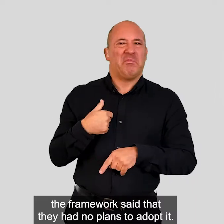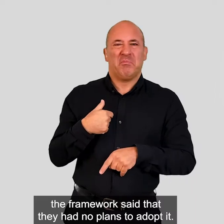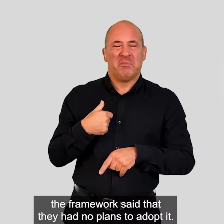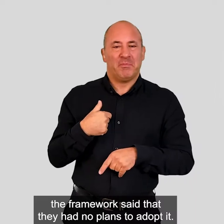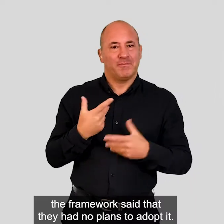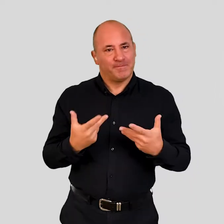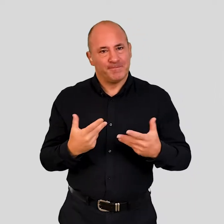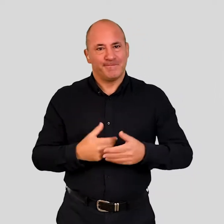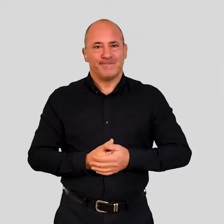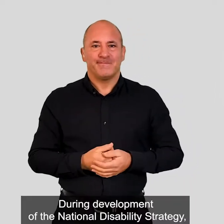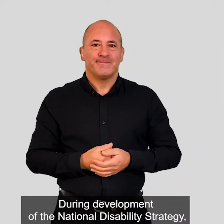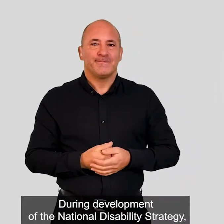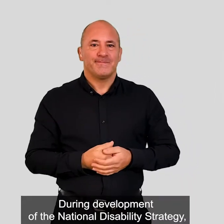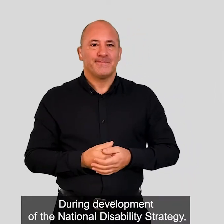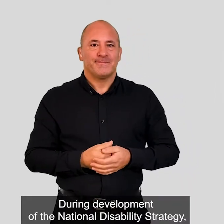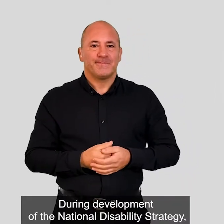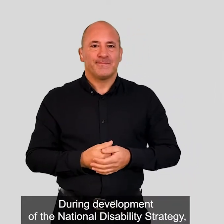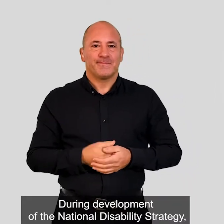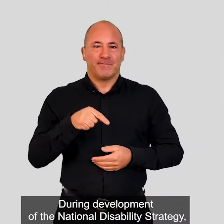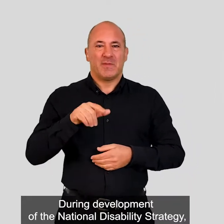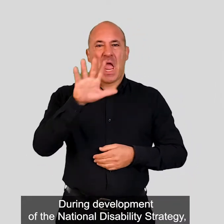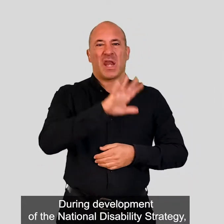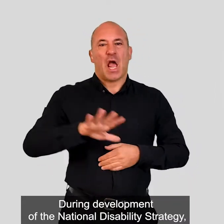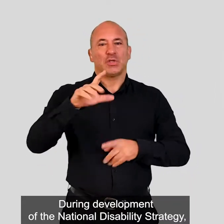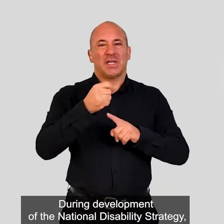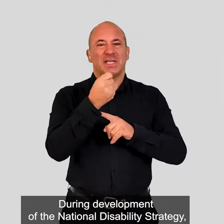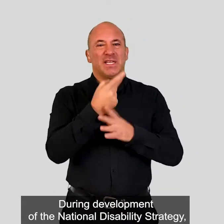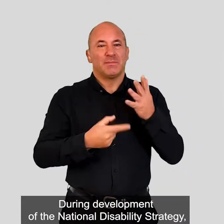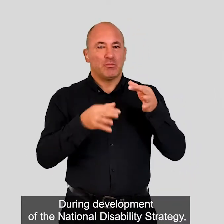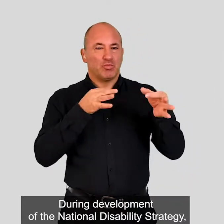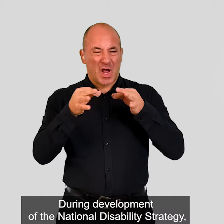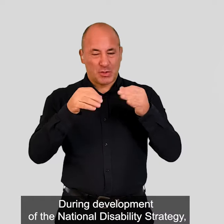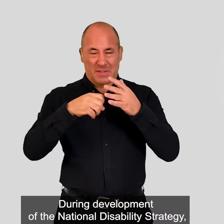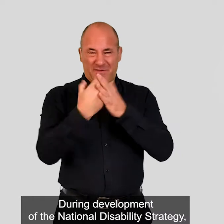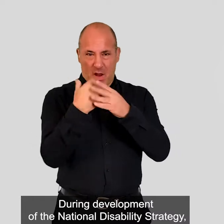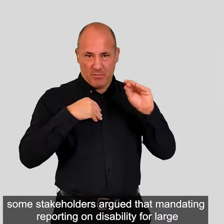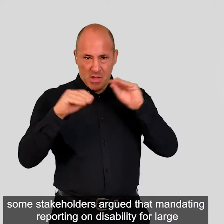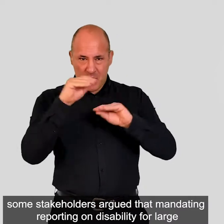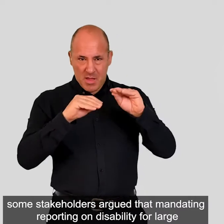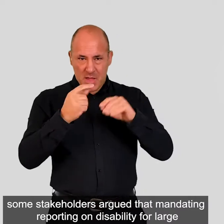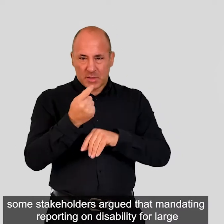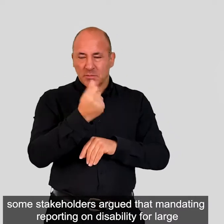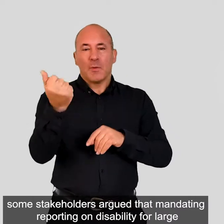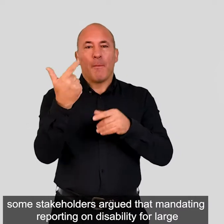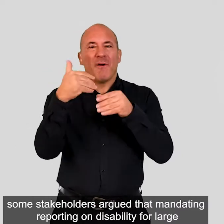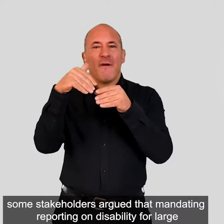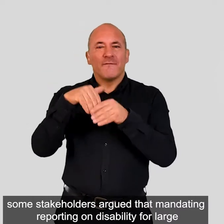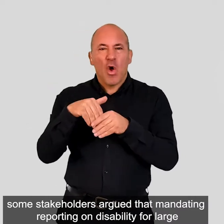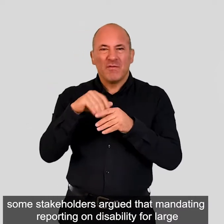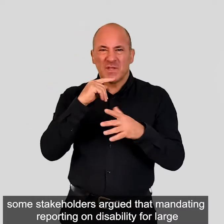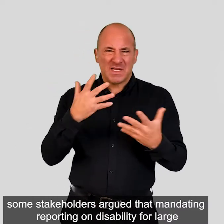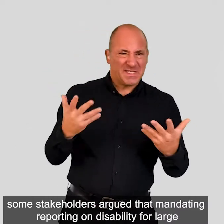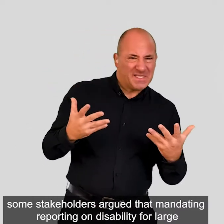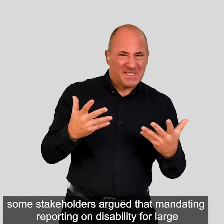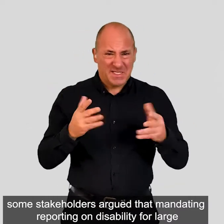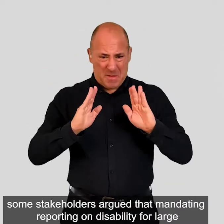it. During development of the National Disability Strategy, some stakeholders argued that